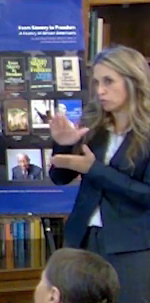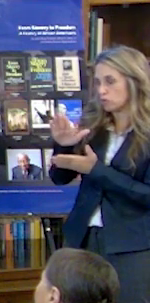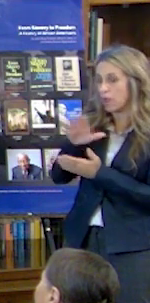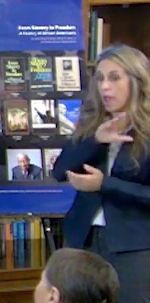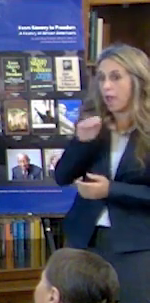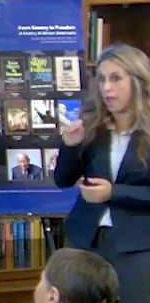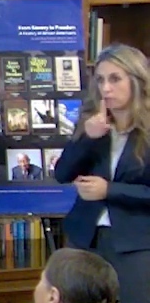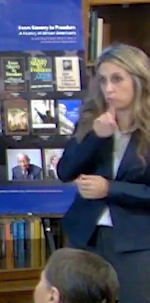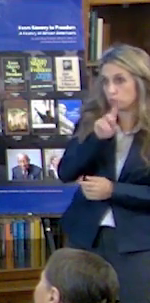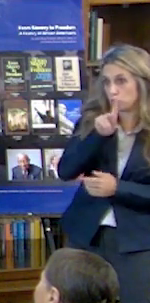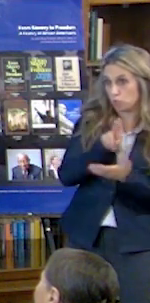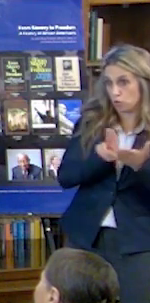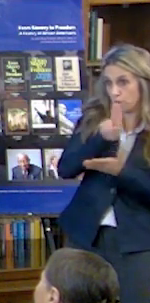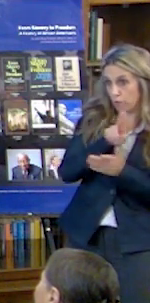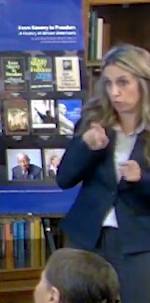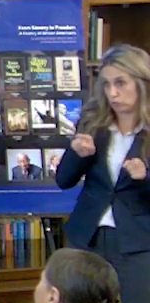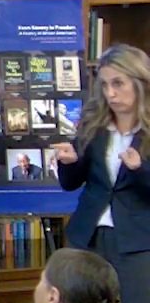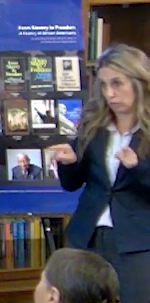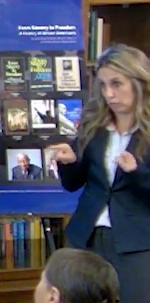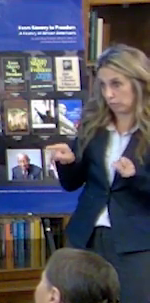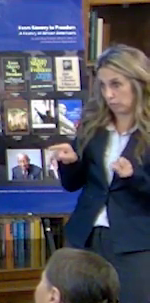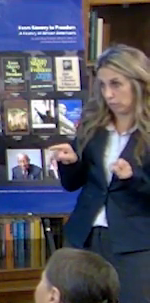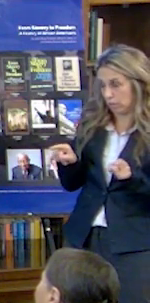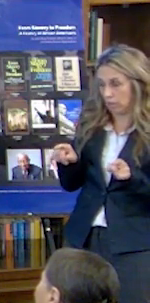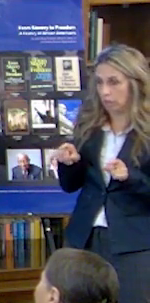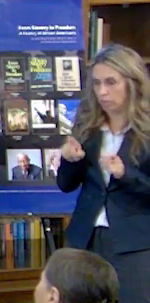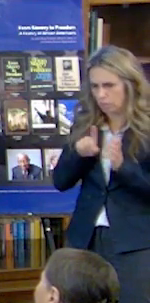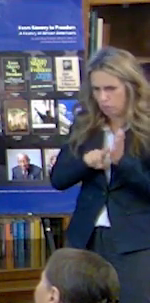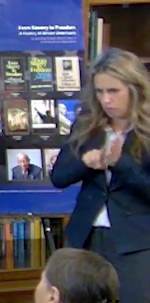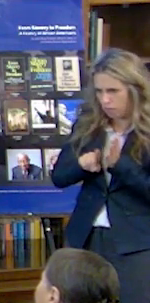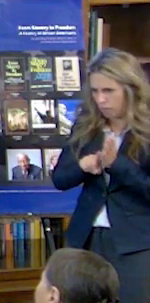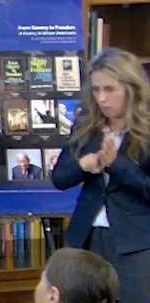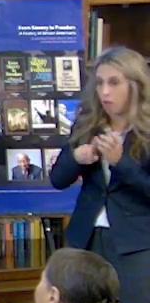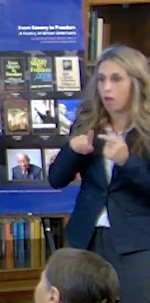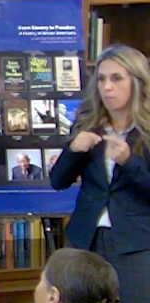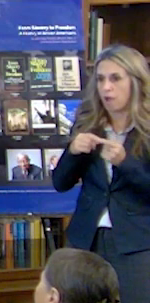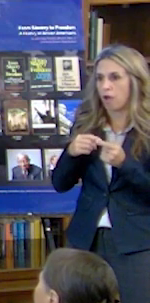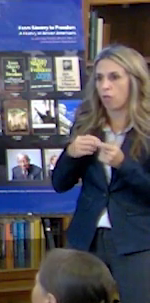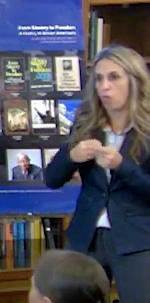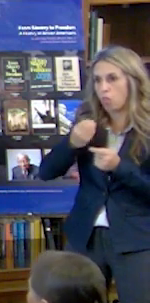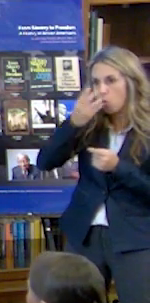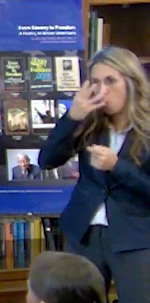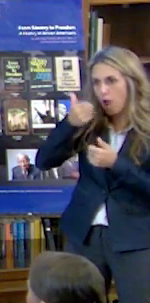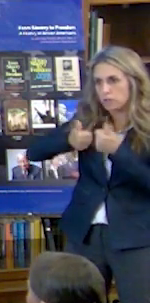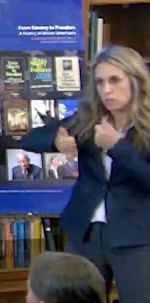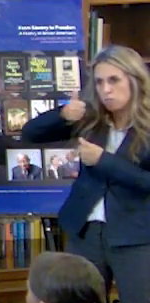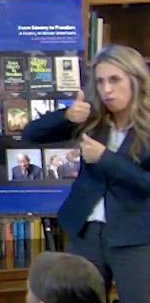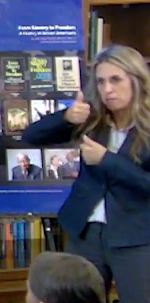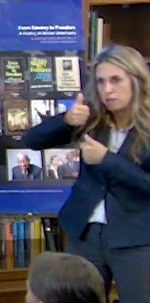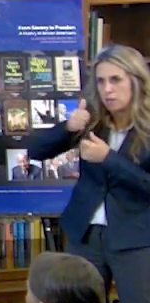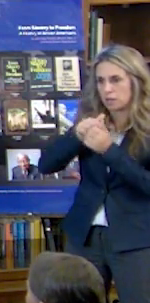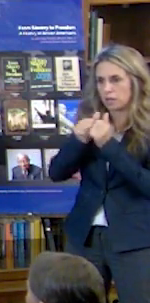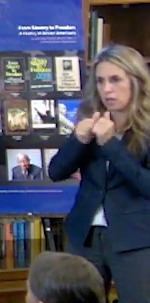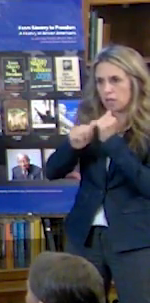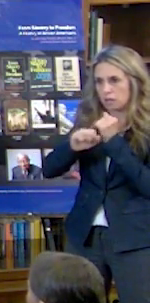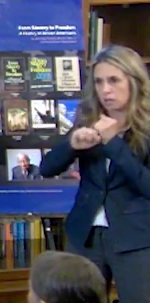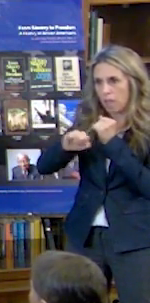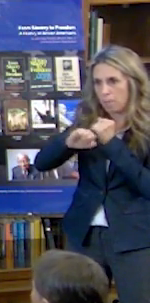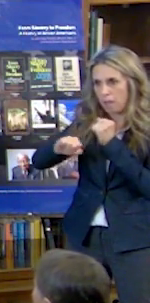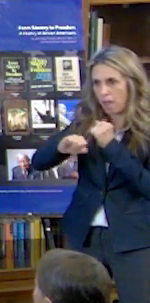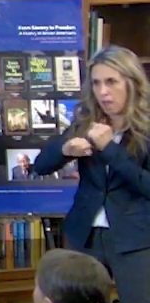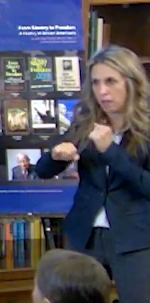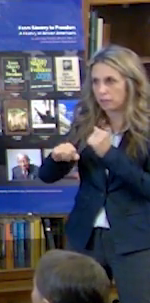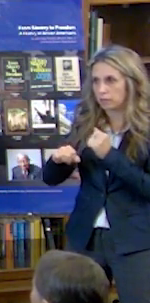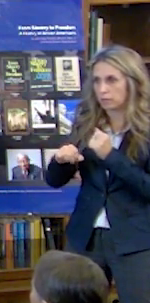Duke University uh on issues like the white supremacy campaign Julian Shakespeare Carr wasn't the